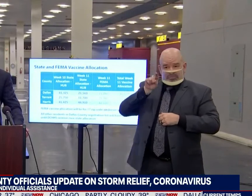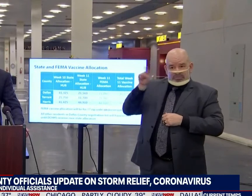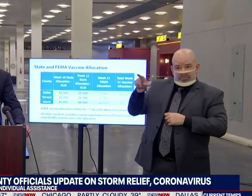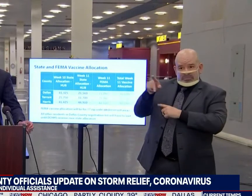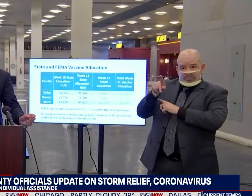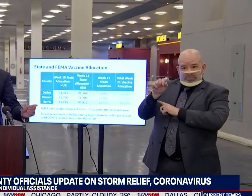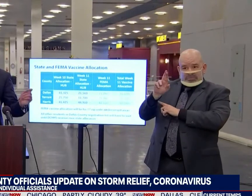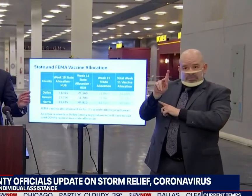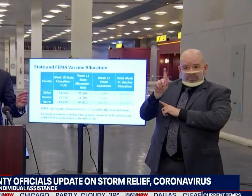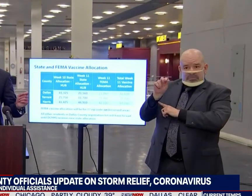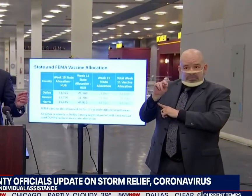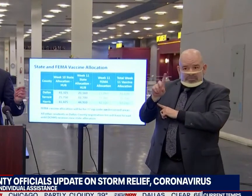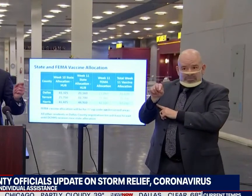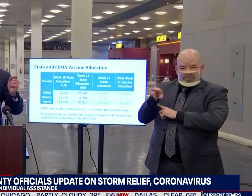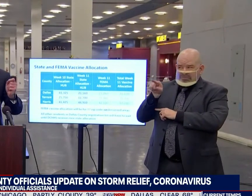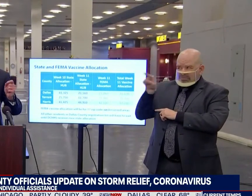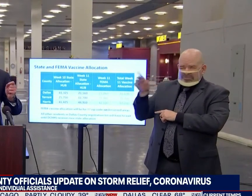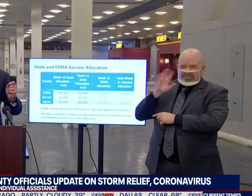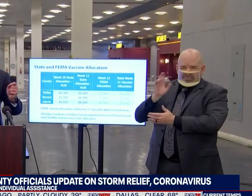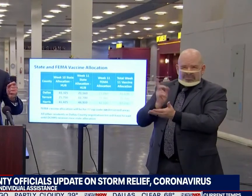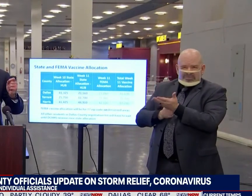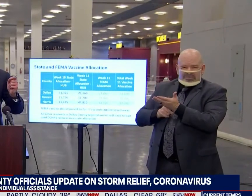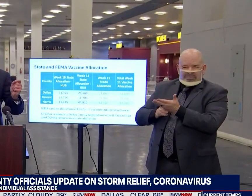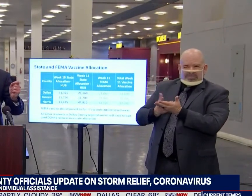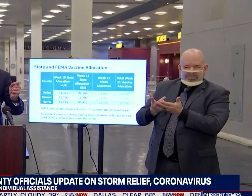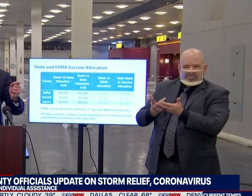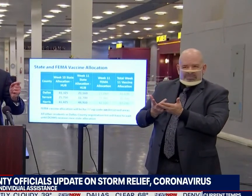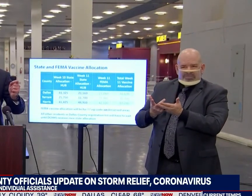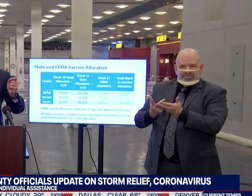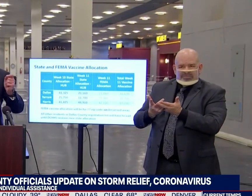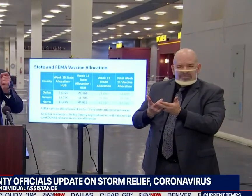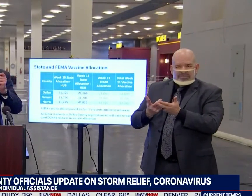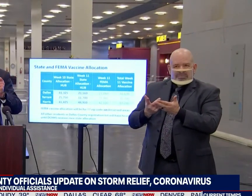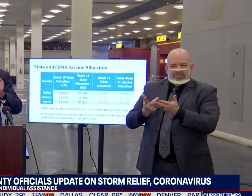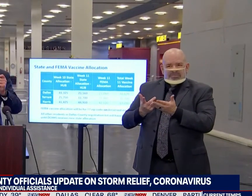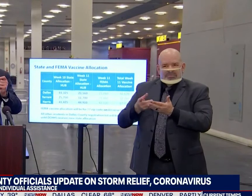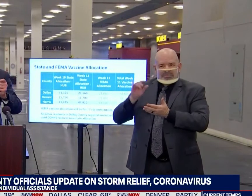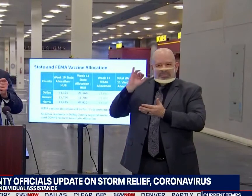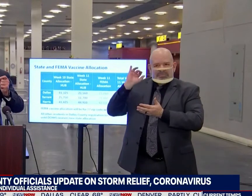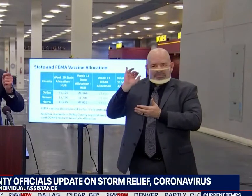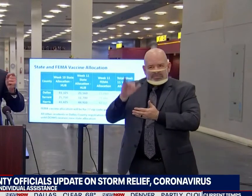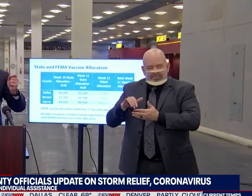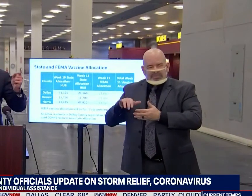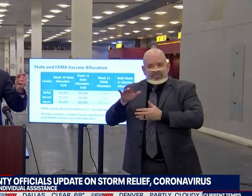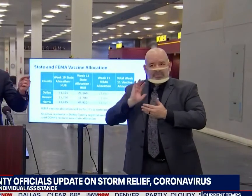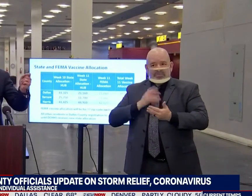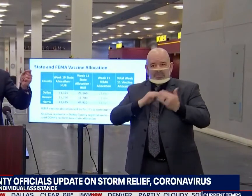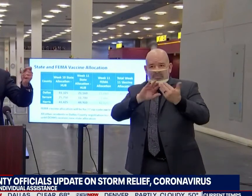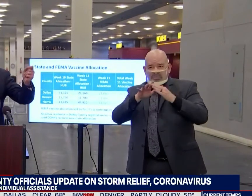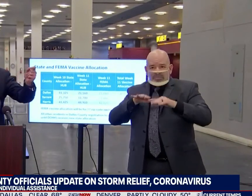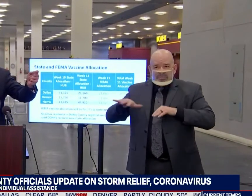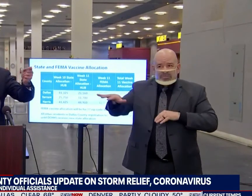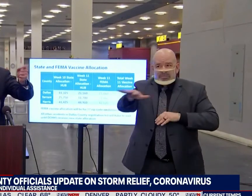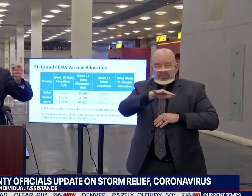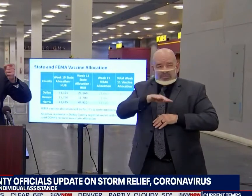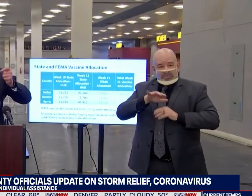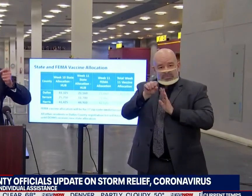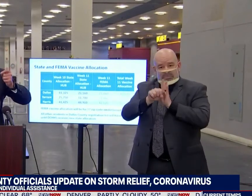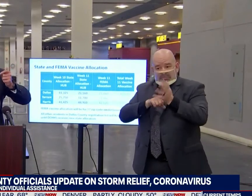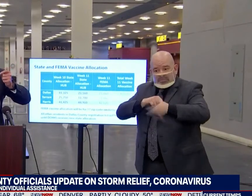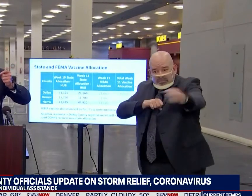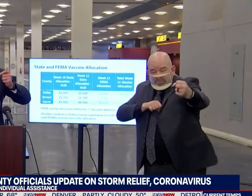they're going to point out the great harm to our residents and our economy that the state's decision to cut vaccine